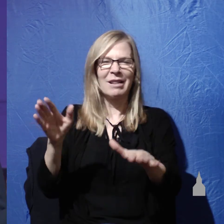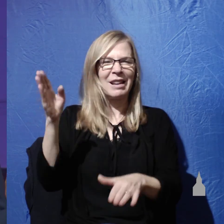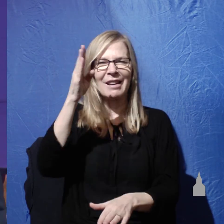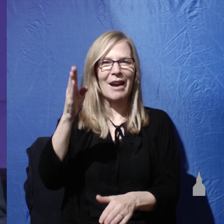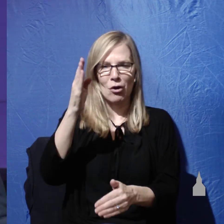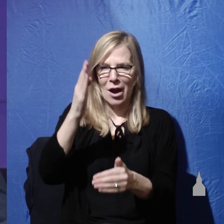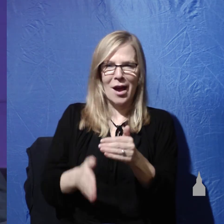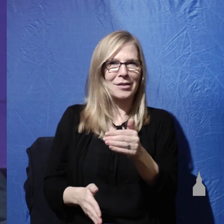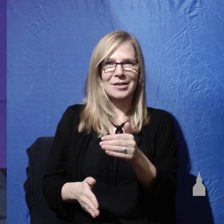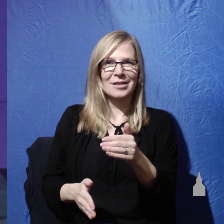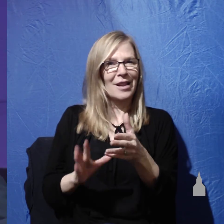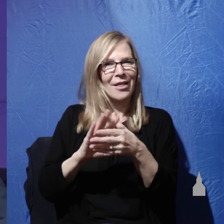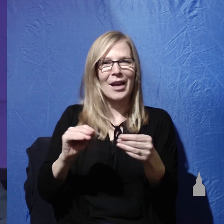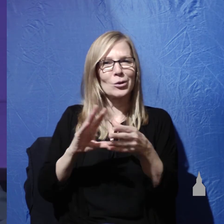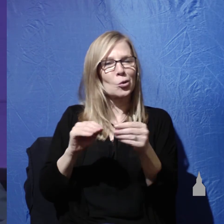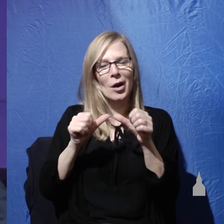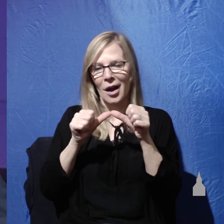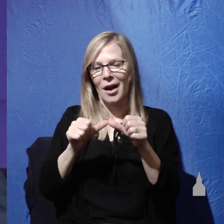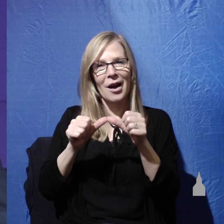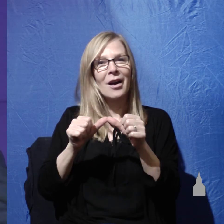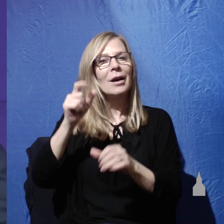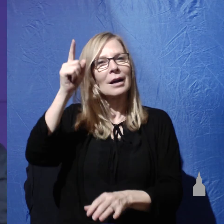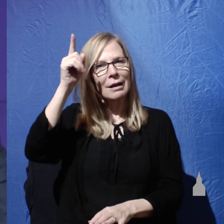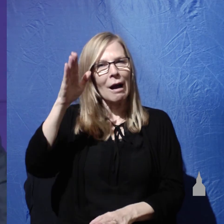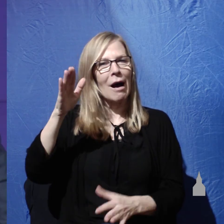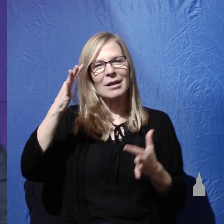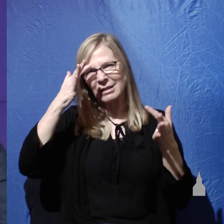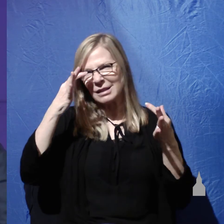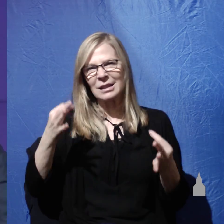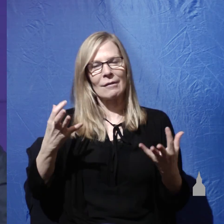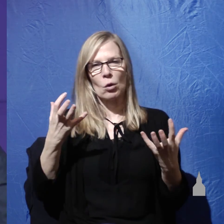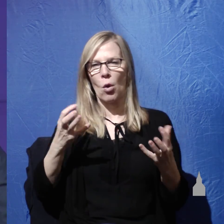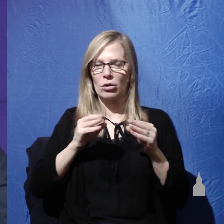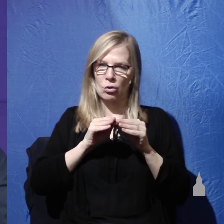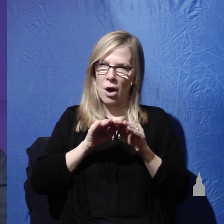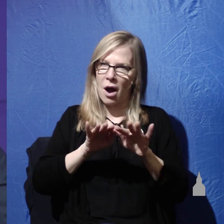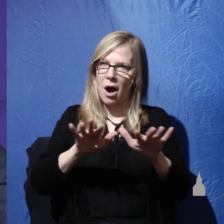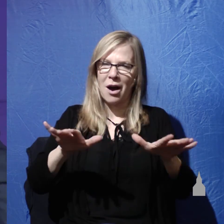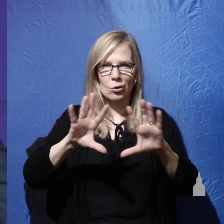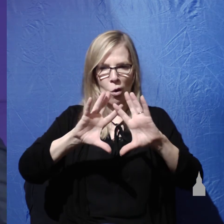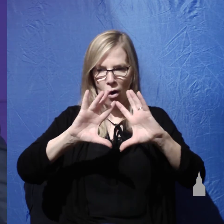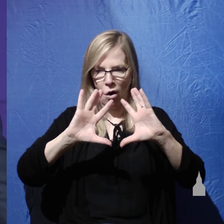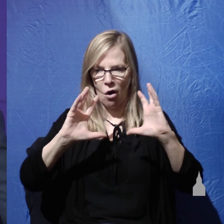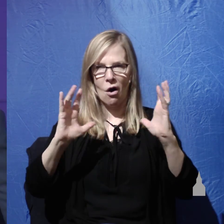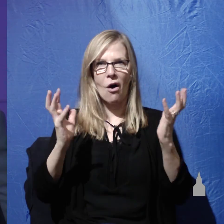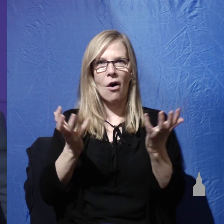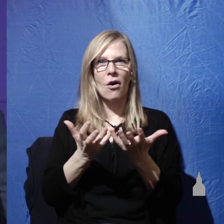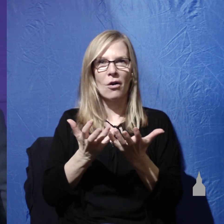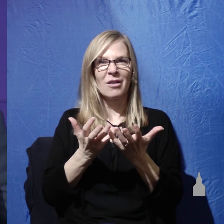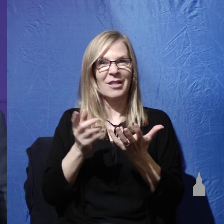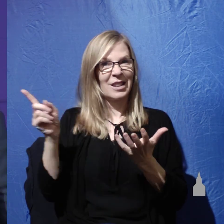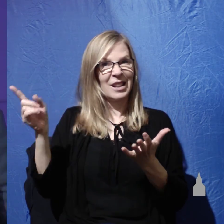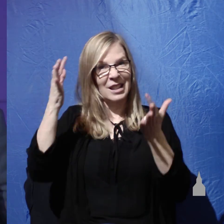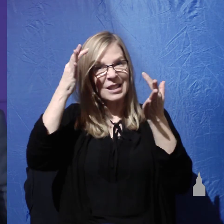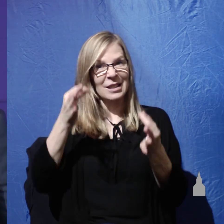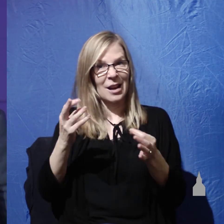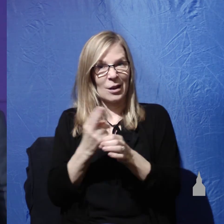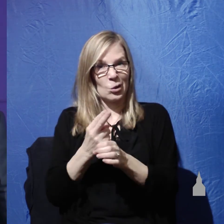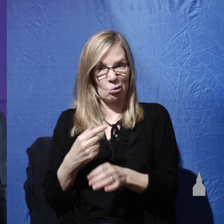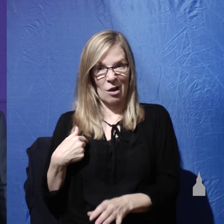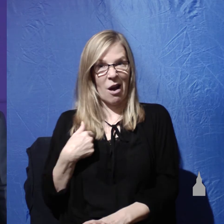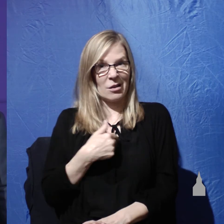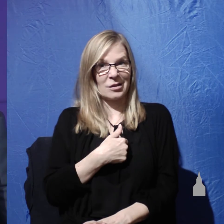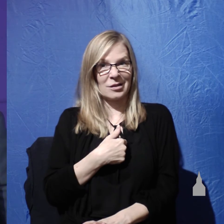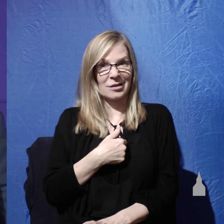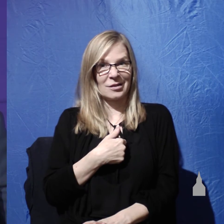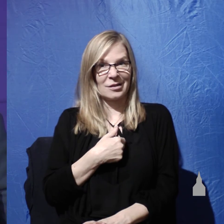ends, because God is determined to bring the gospel to the ends of the earth. And he has chosen to use us,